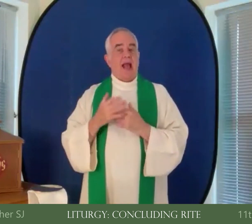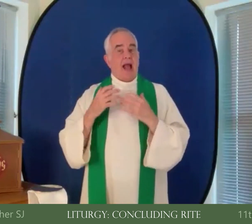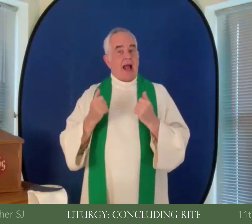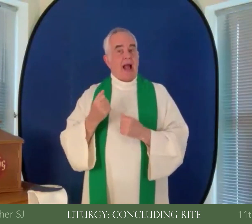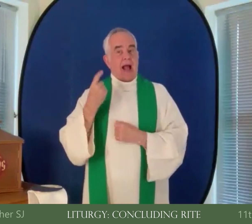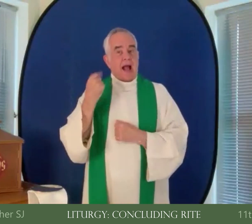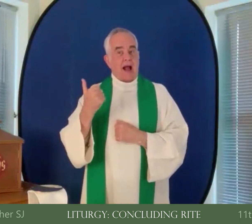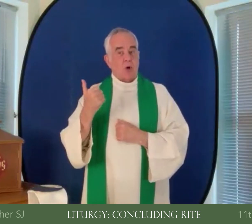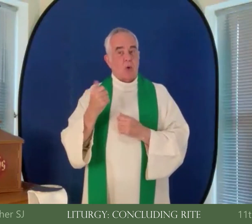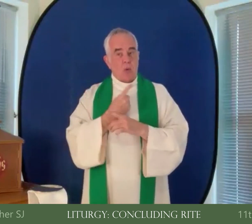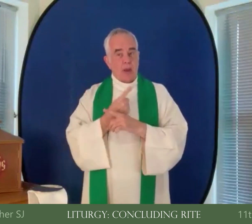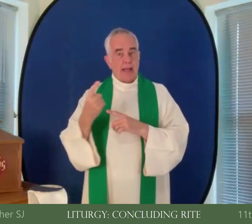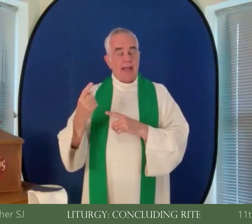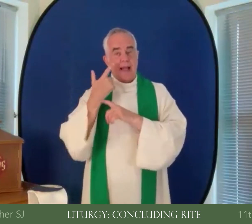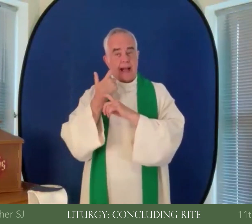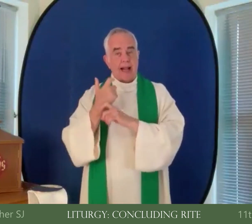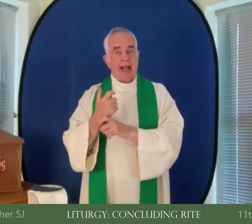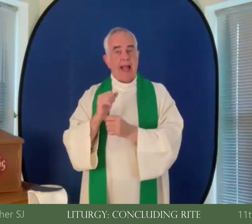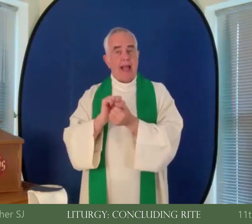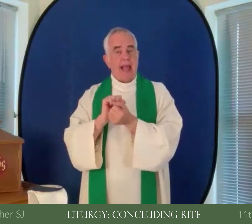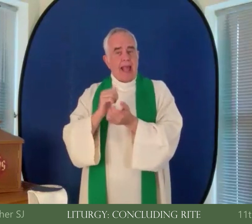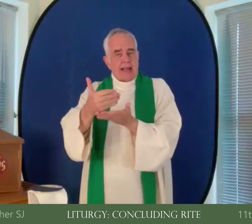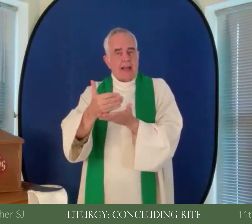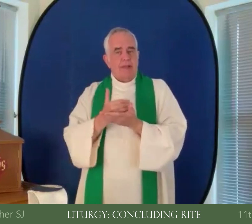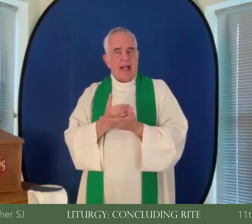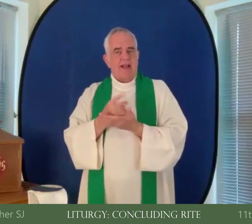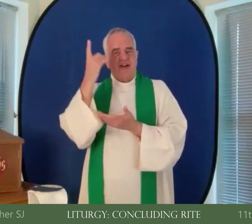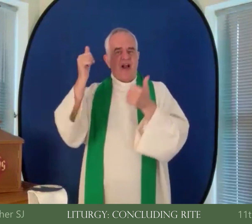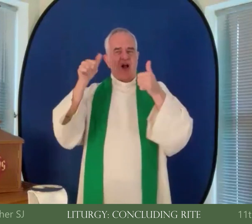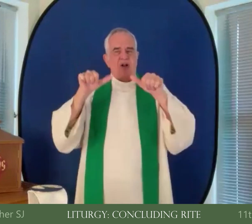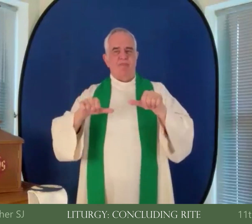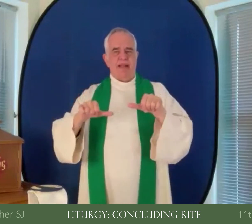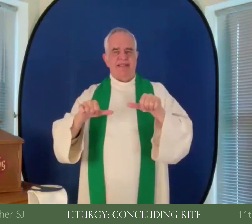Have a good week. Take care. Keep safe. God bless.